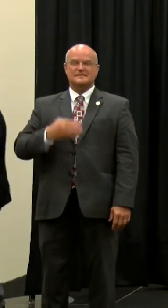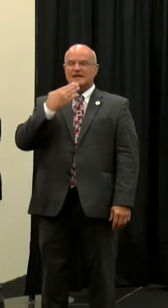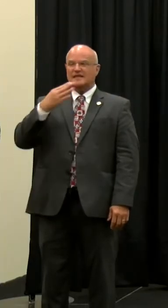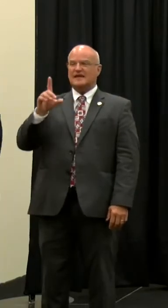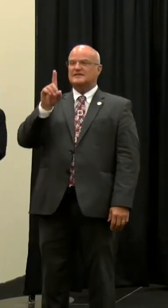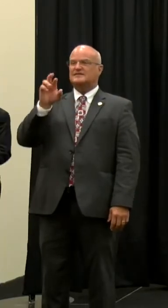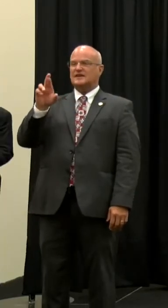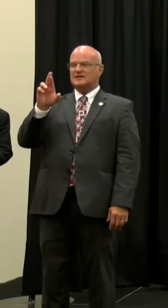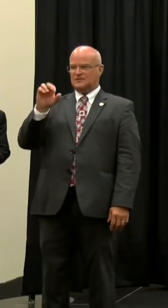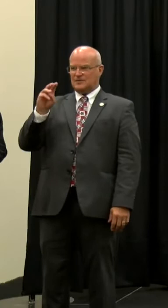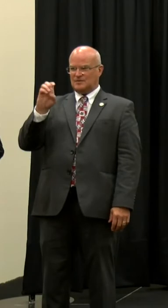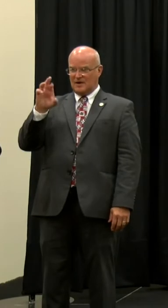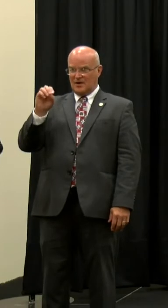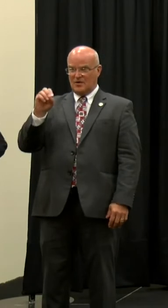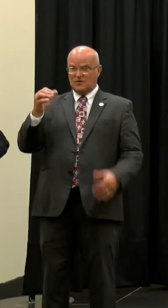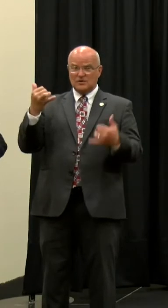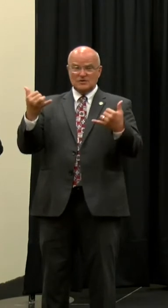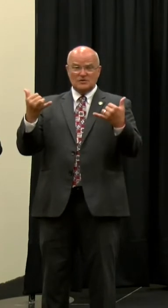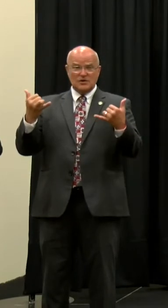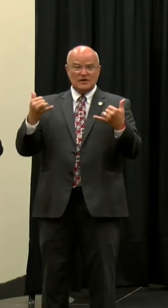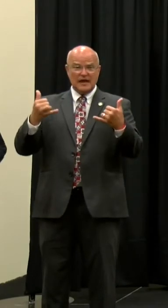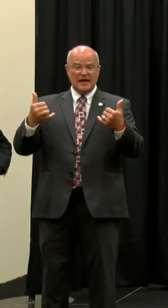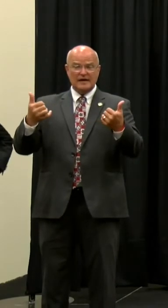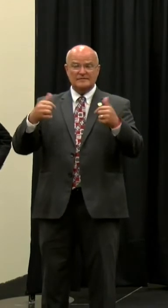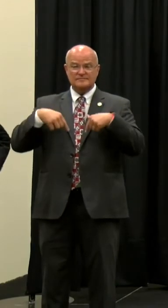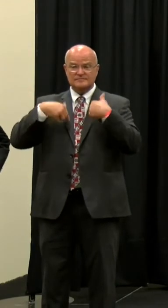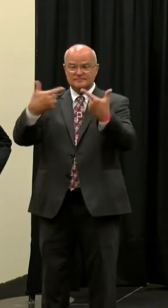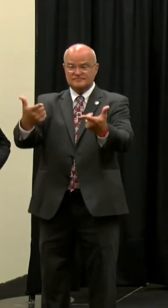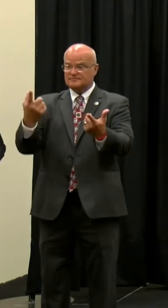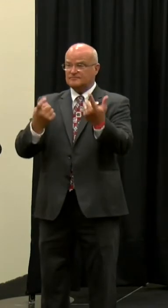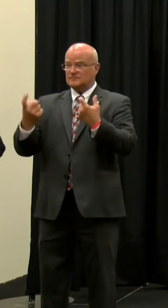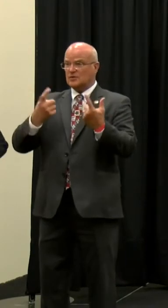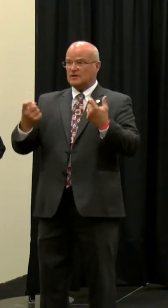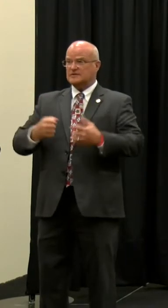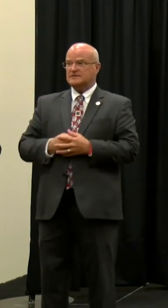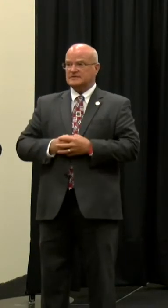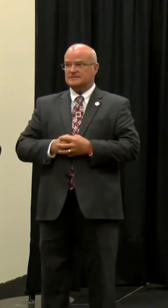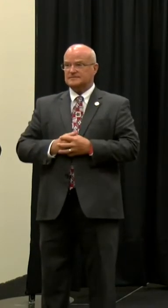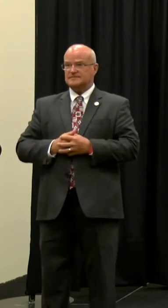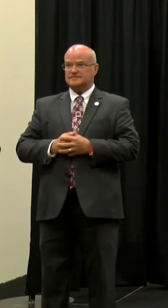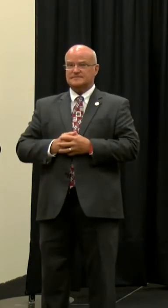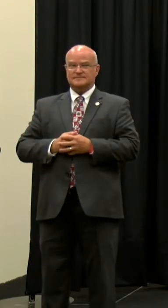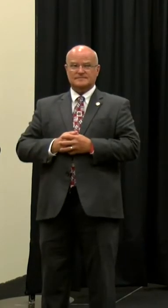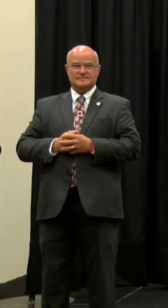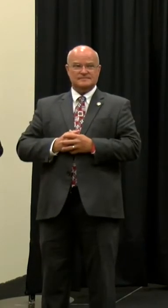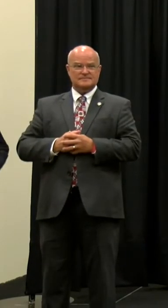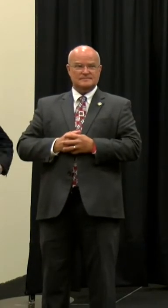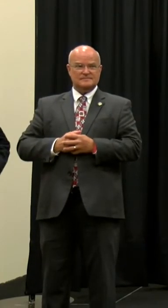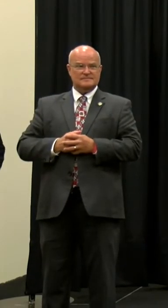Thank you, Dr. Romero, and with that, we'll take any questions.